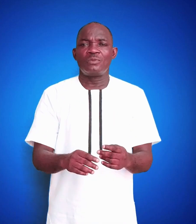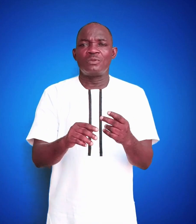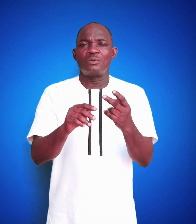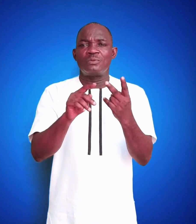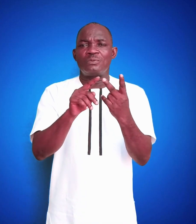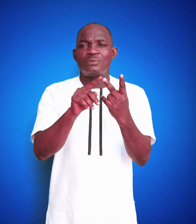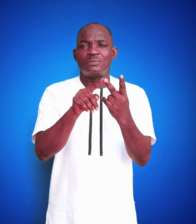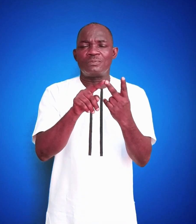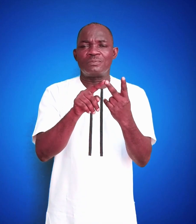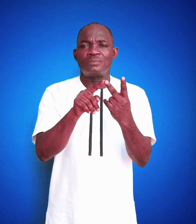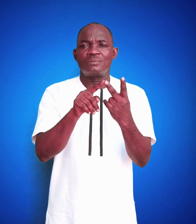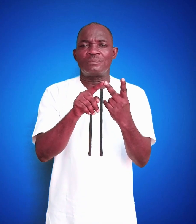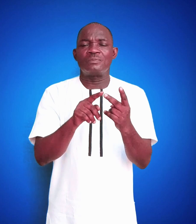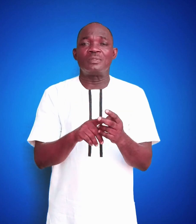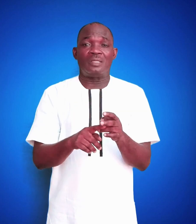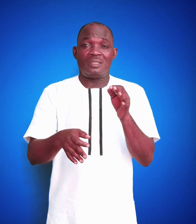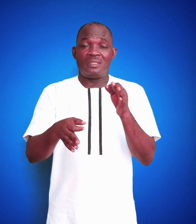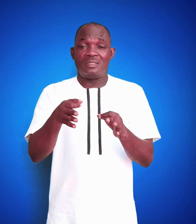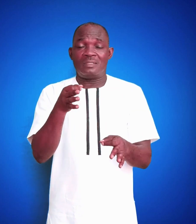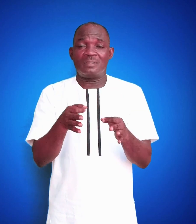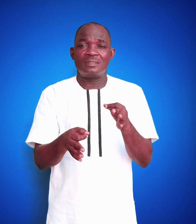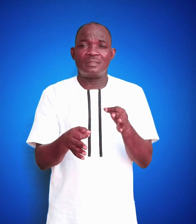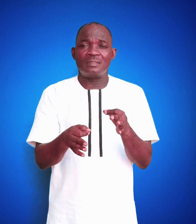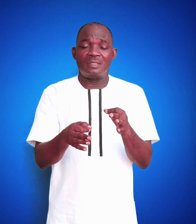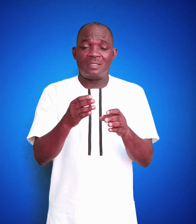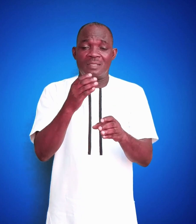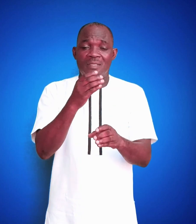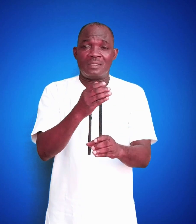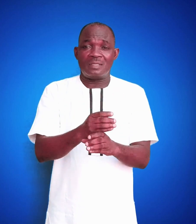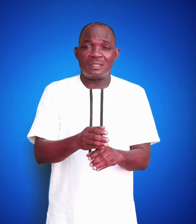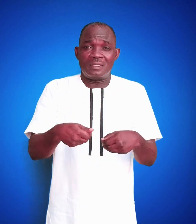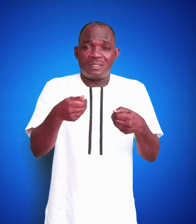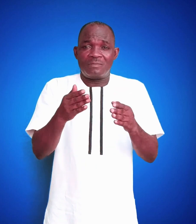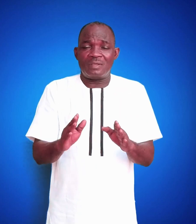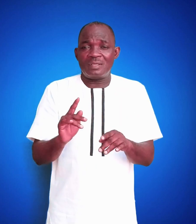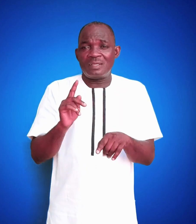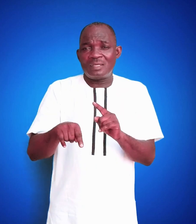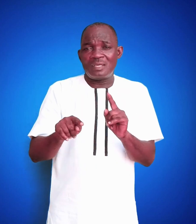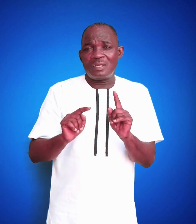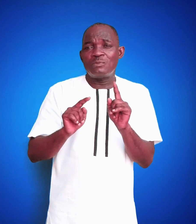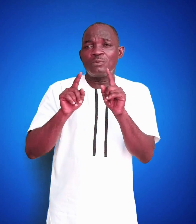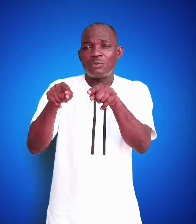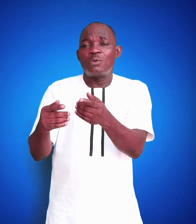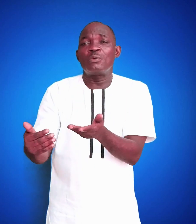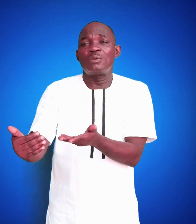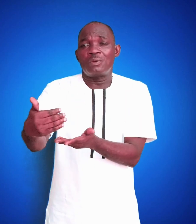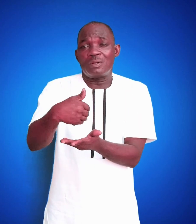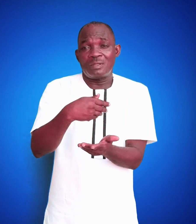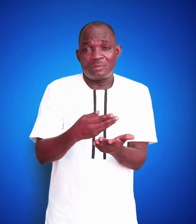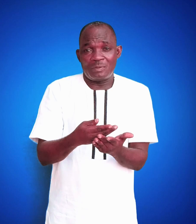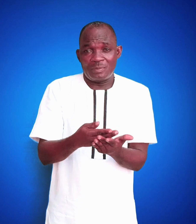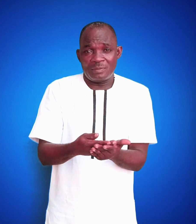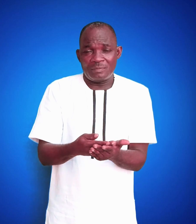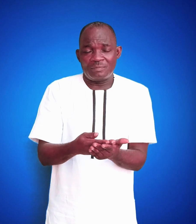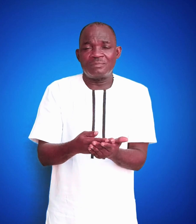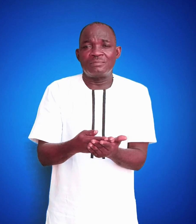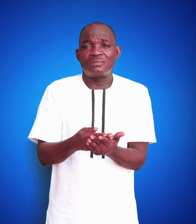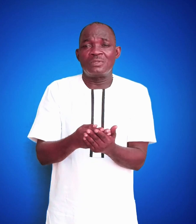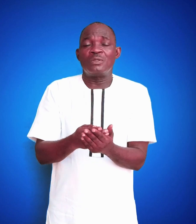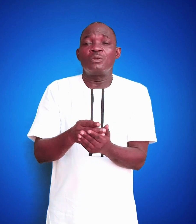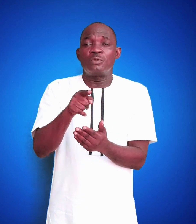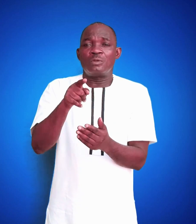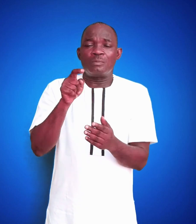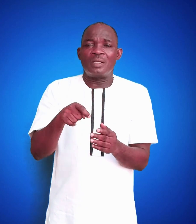2. If the caregiver cannot collect the money,